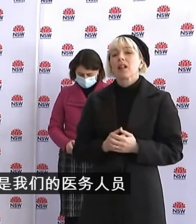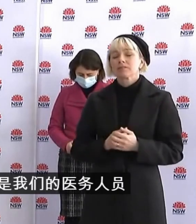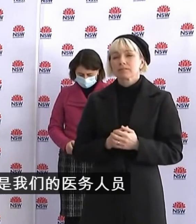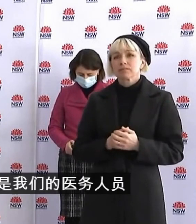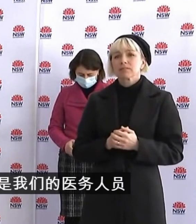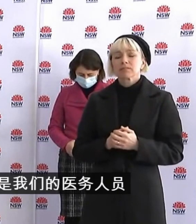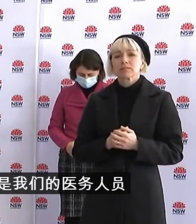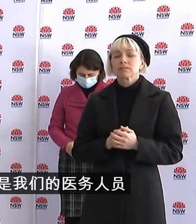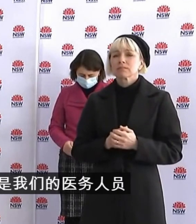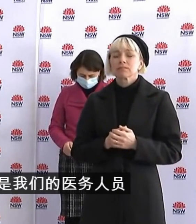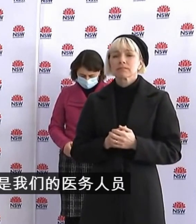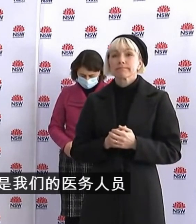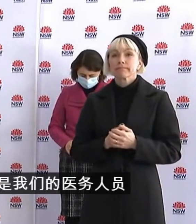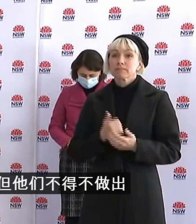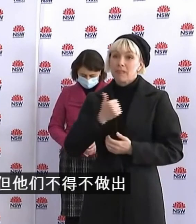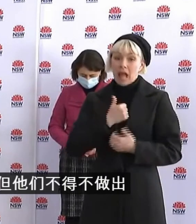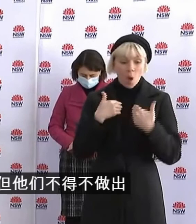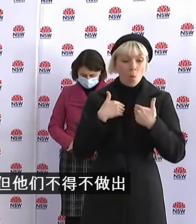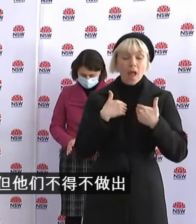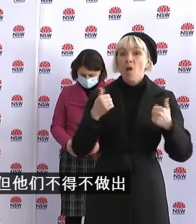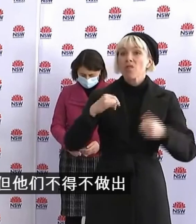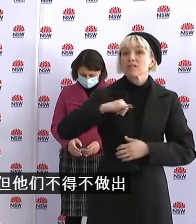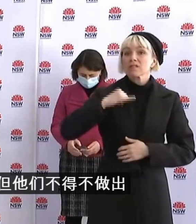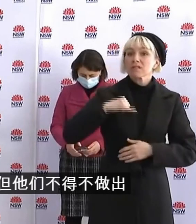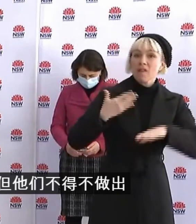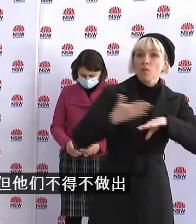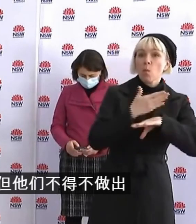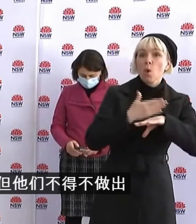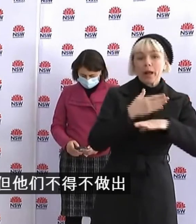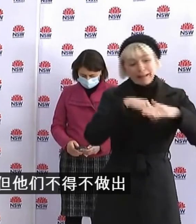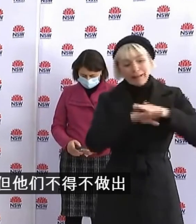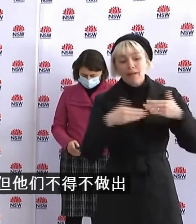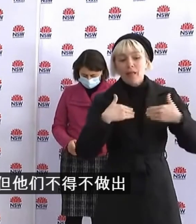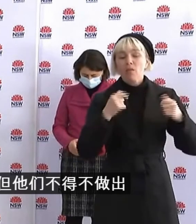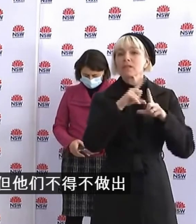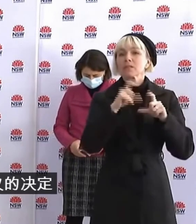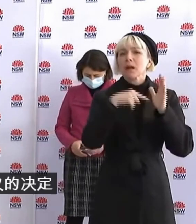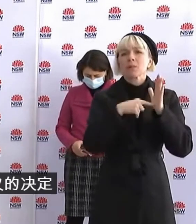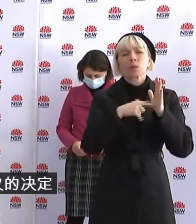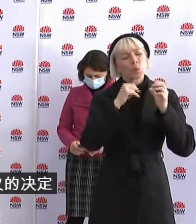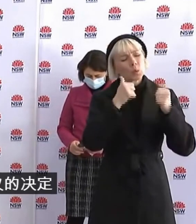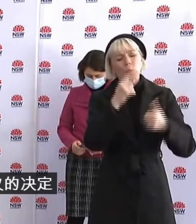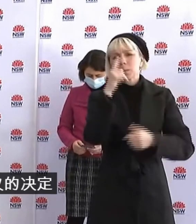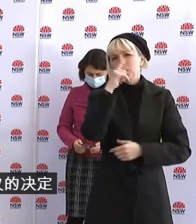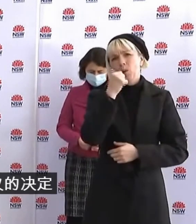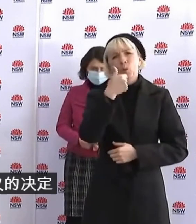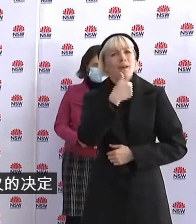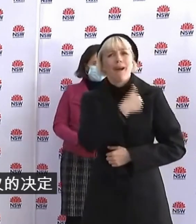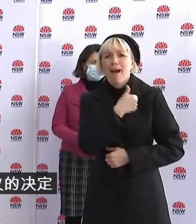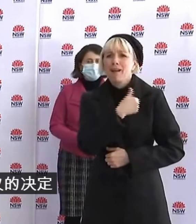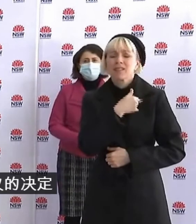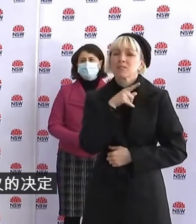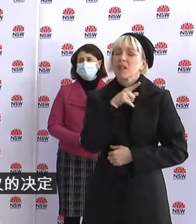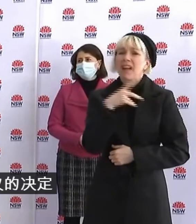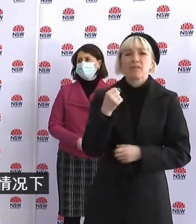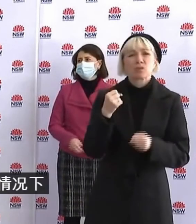are compassionate and caring. That's what our health staff are. That's why they take their work. But they're having to make decisions in advising